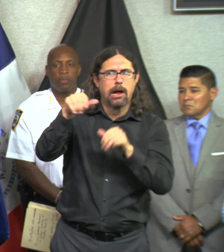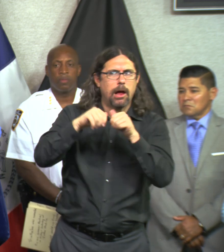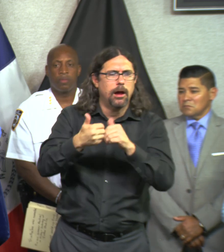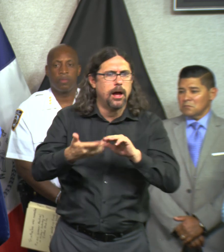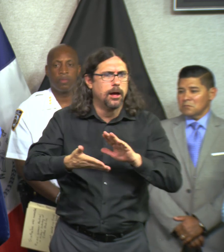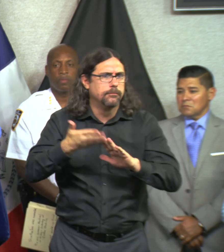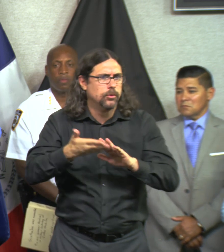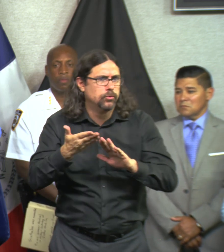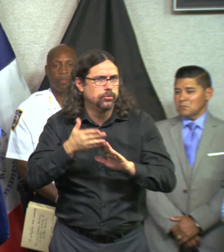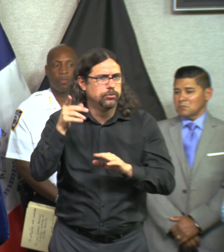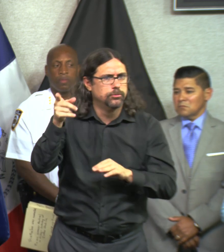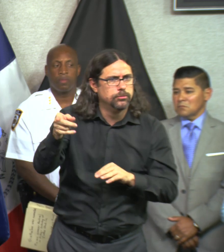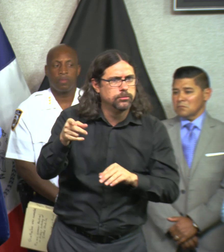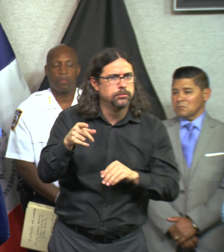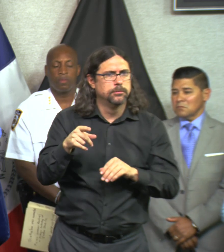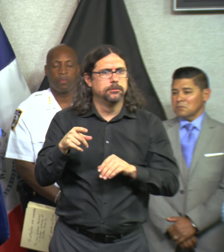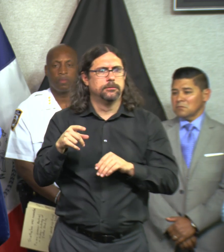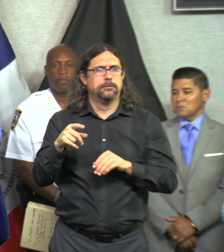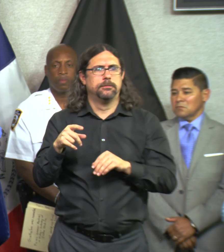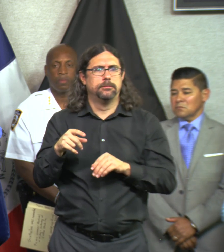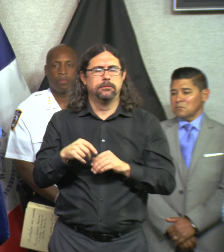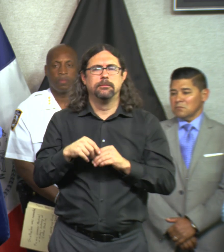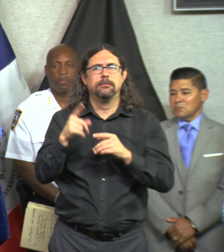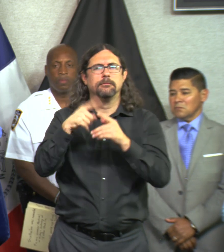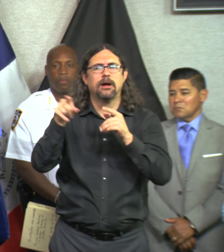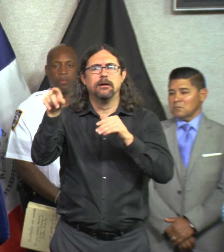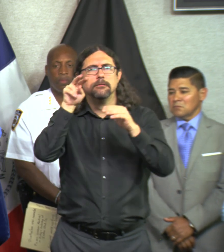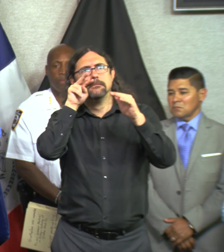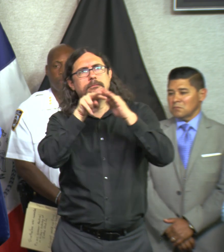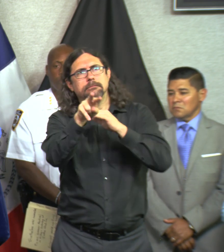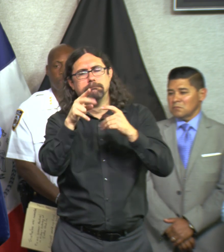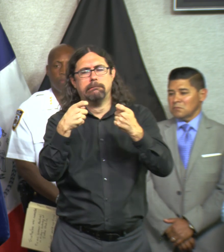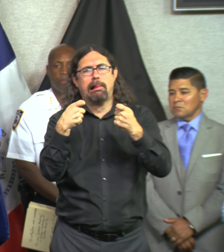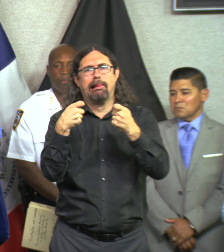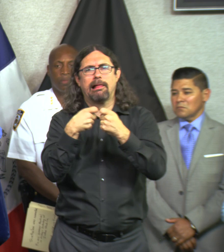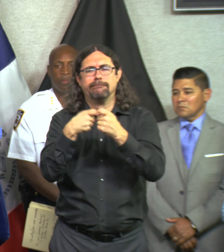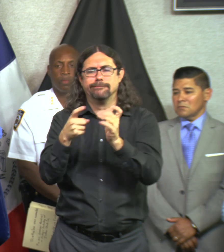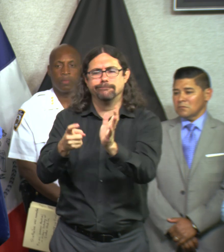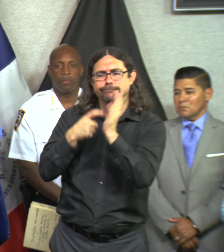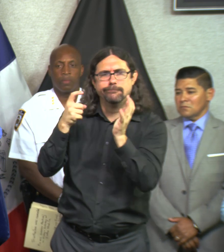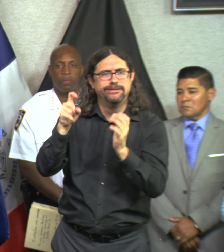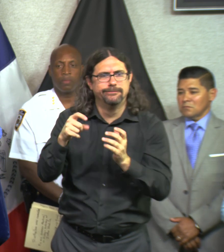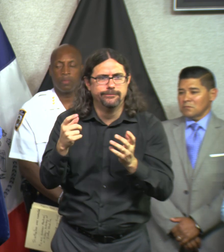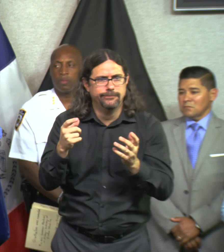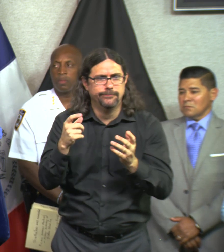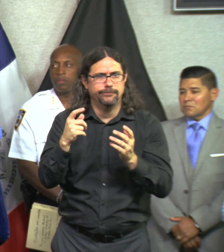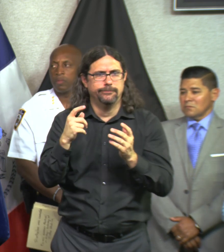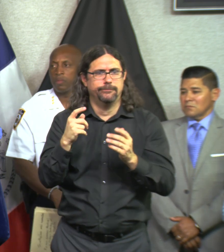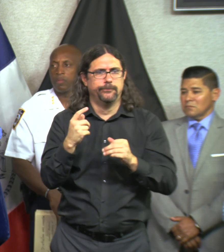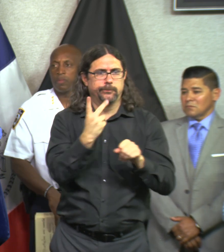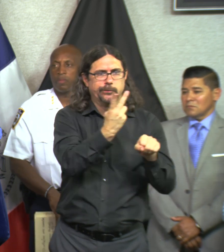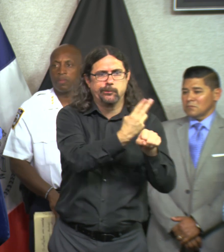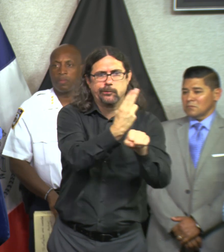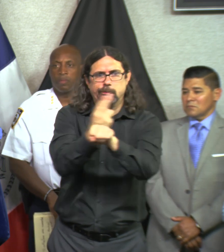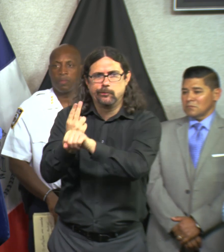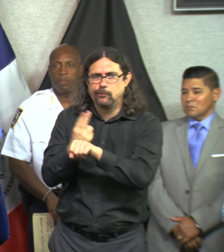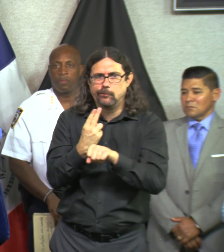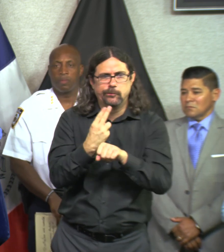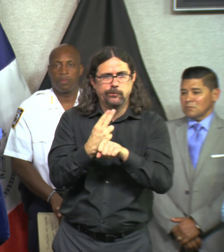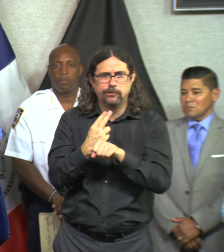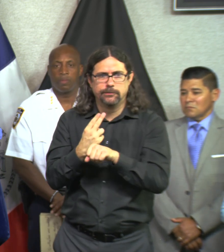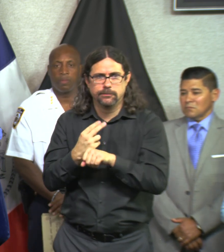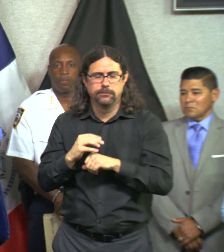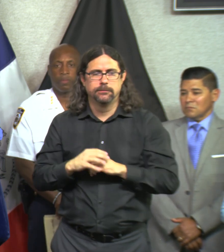meet the demand. The conversation about an hour ago confirmed that demand now and projected